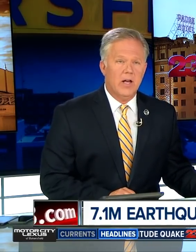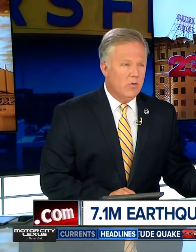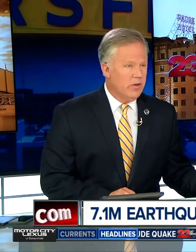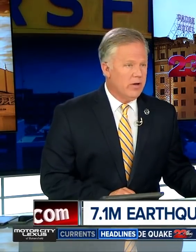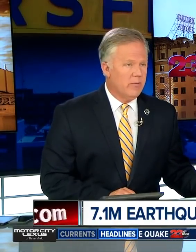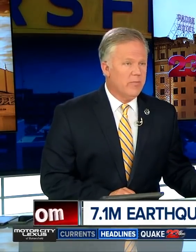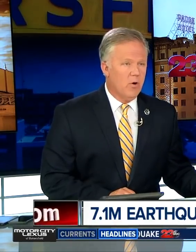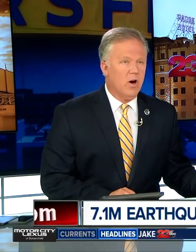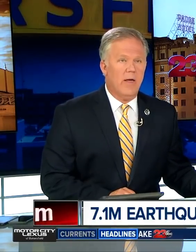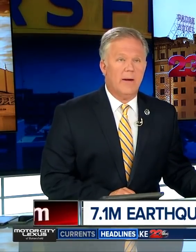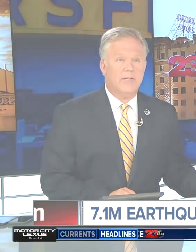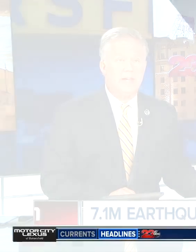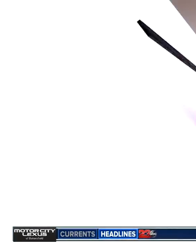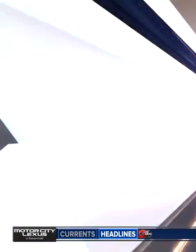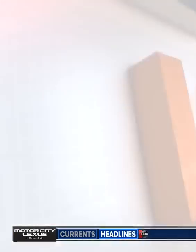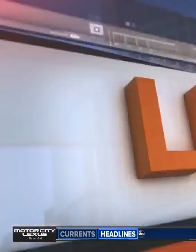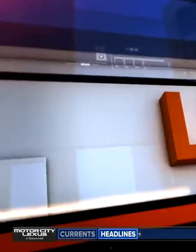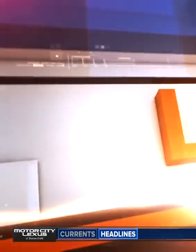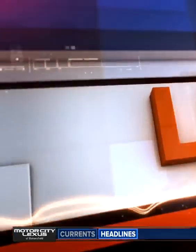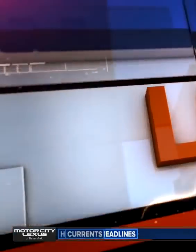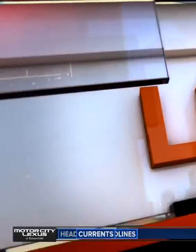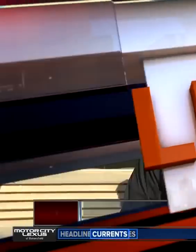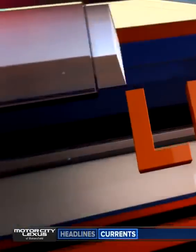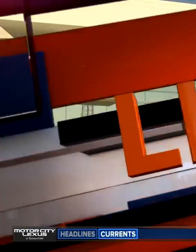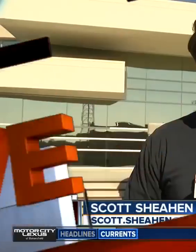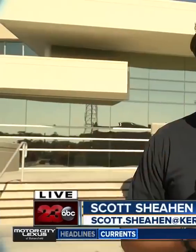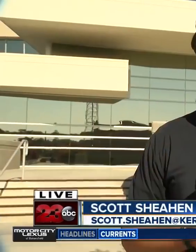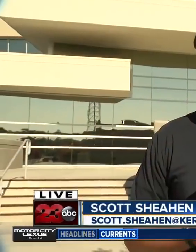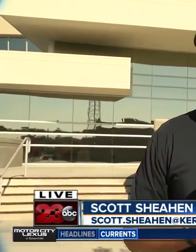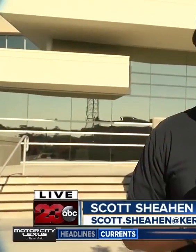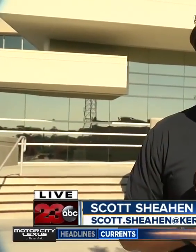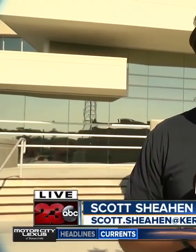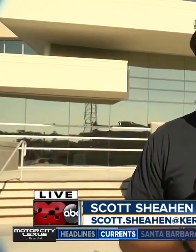by with more on that press conference that's just about ready to begin. Scott.